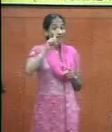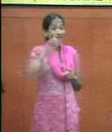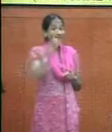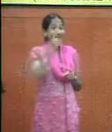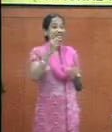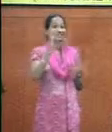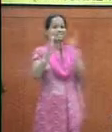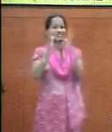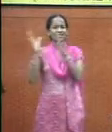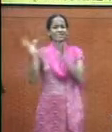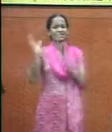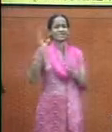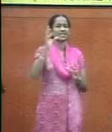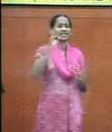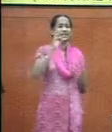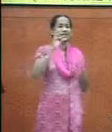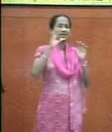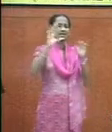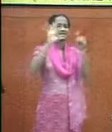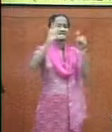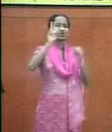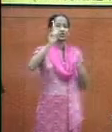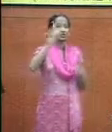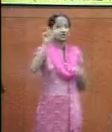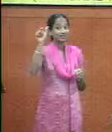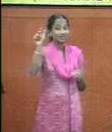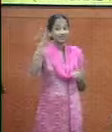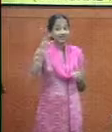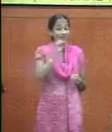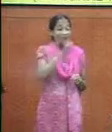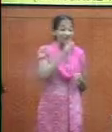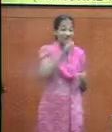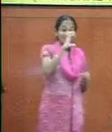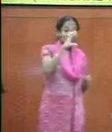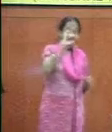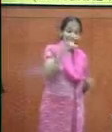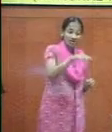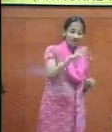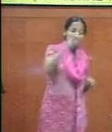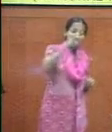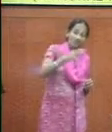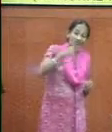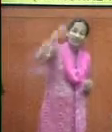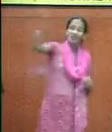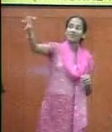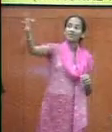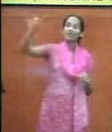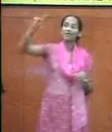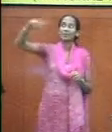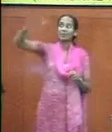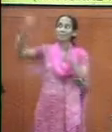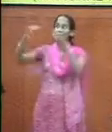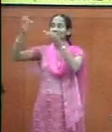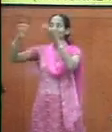section 62 which says that he has the right to forward this to the appropriate authority.